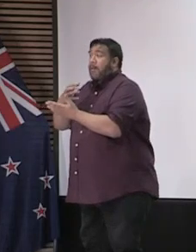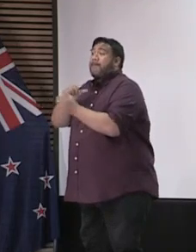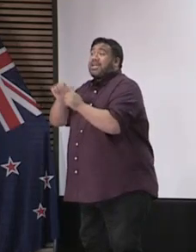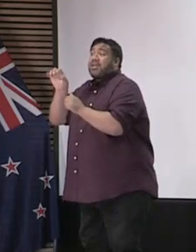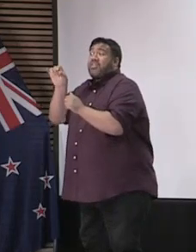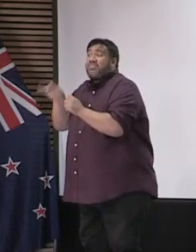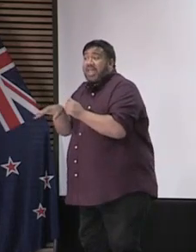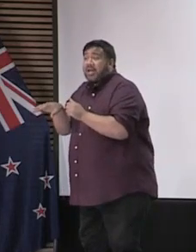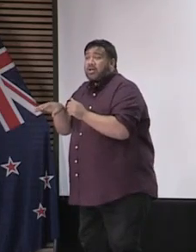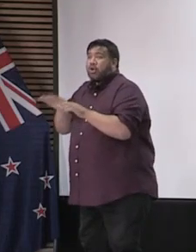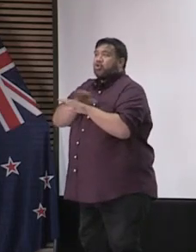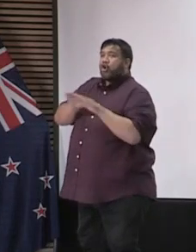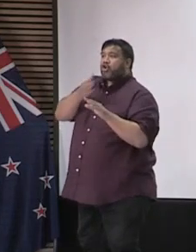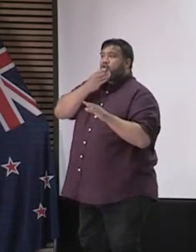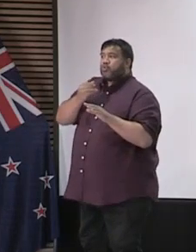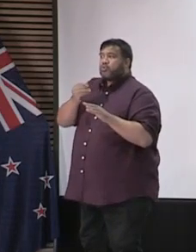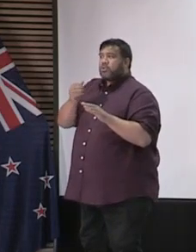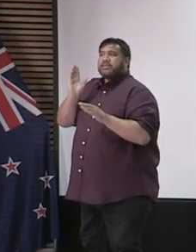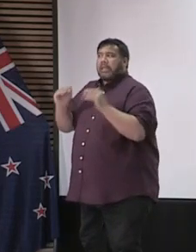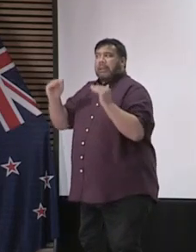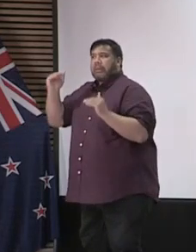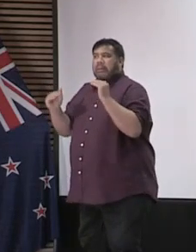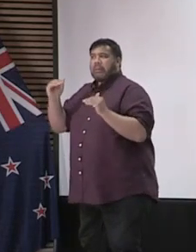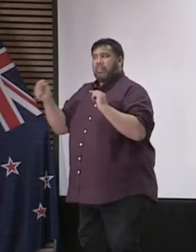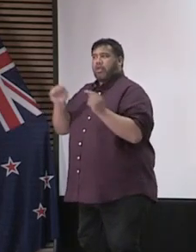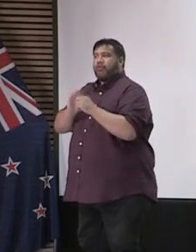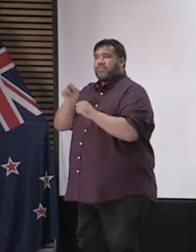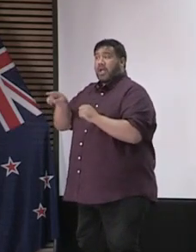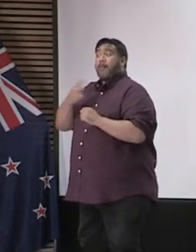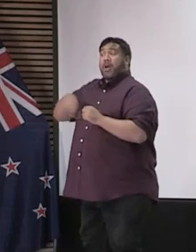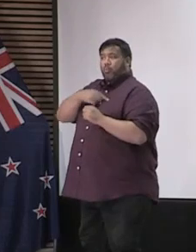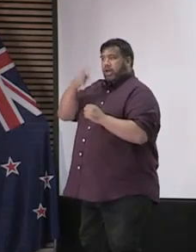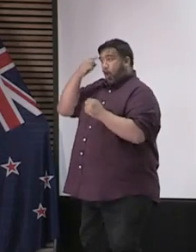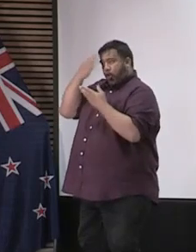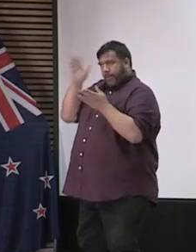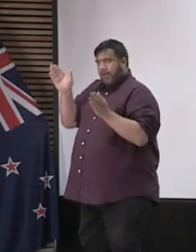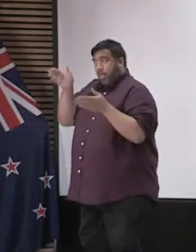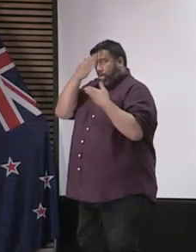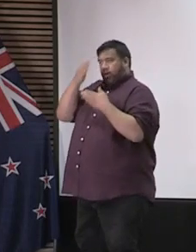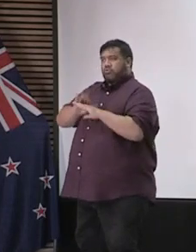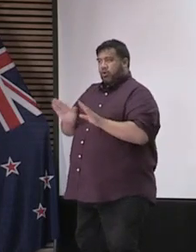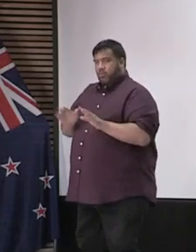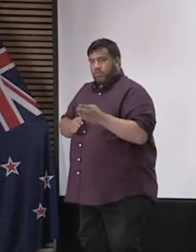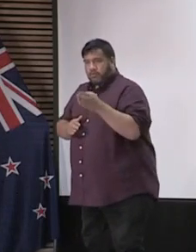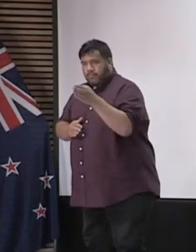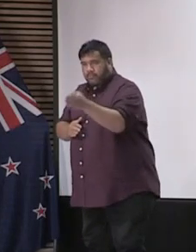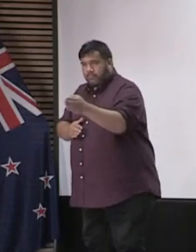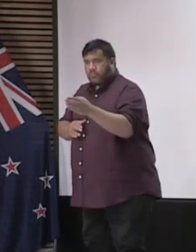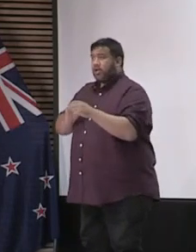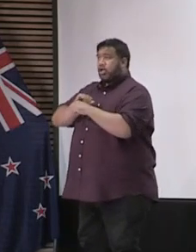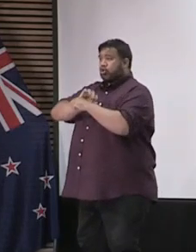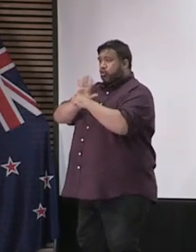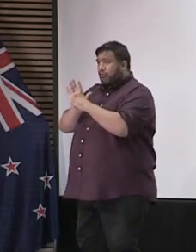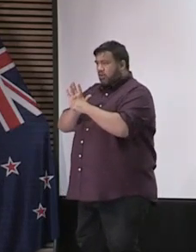than not, and so we'll keep an open mind about the evidence. Does the Ministry know how coronavirus got into